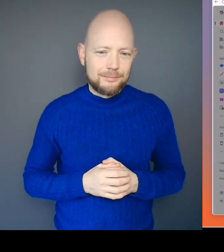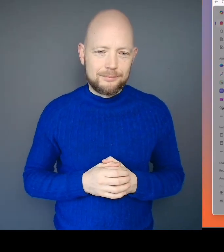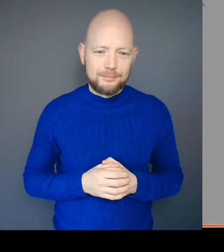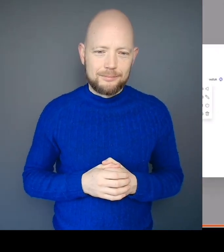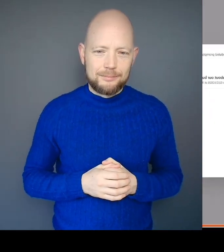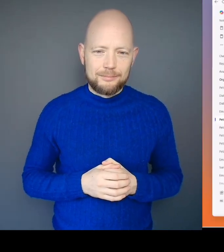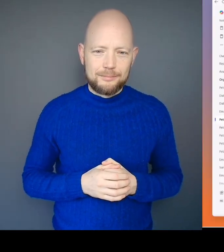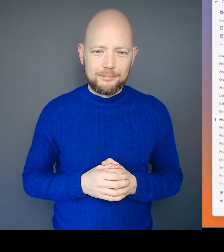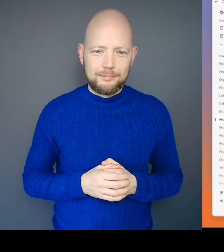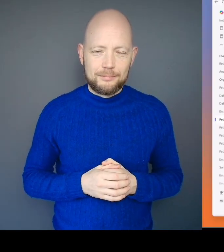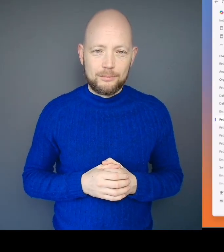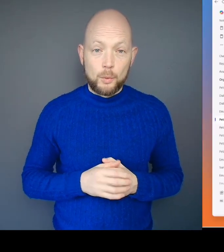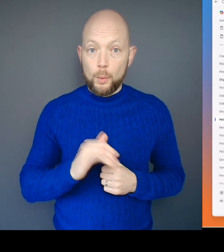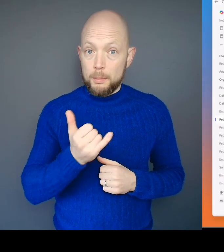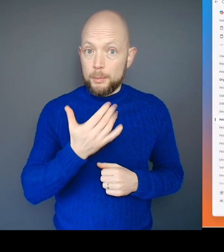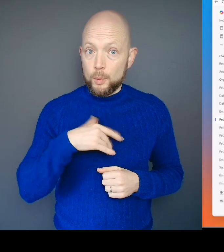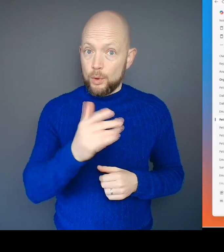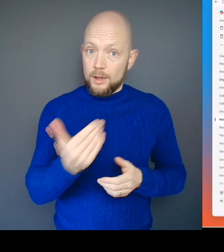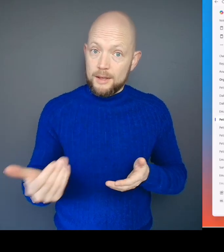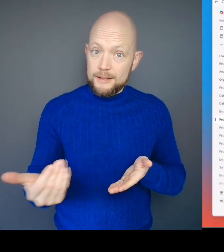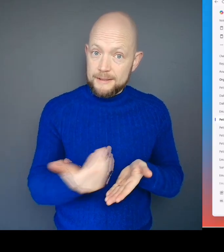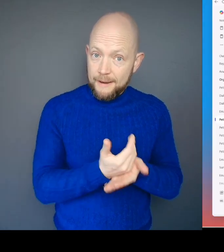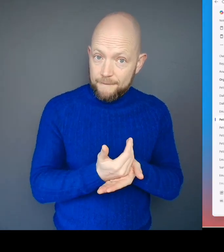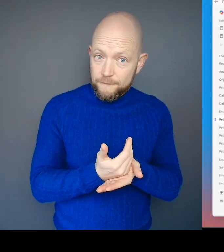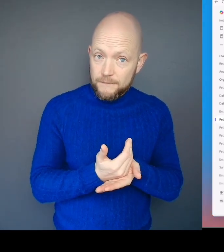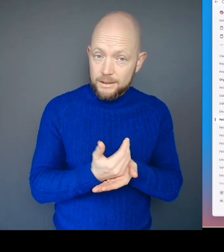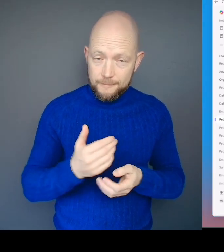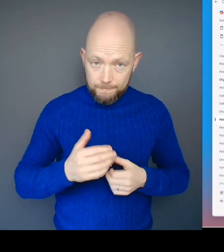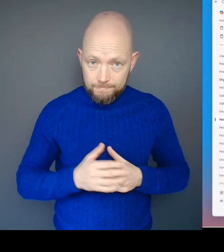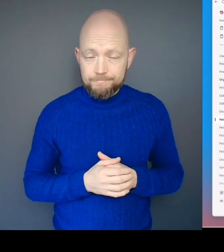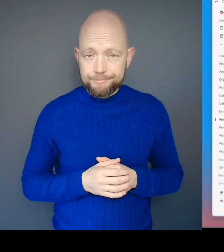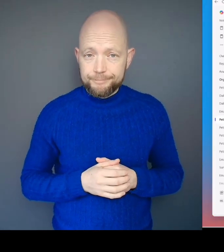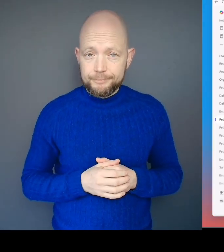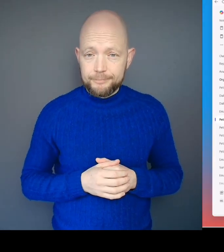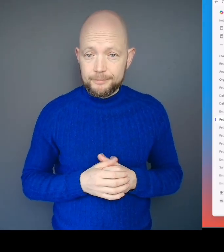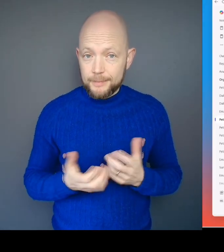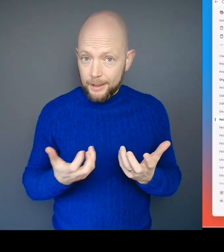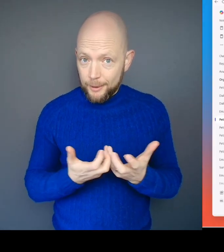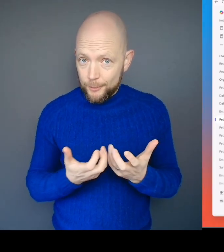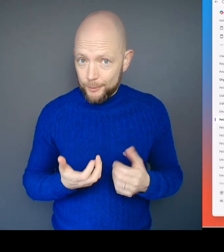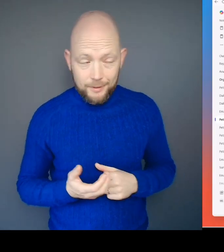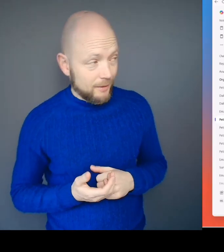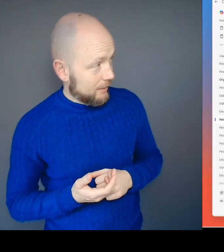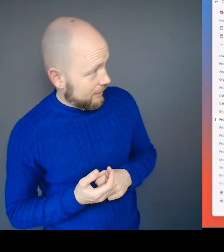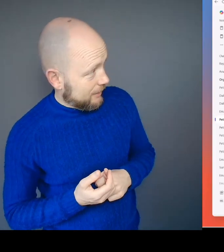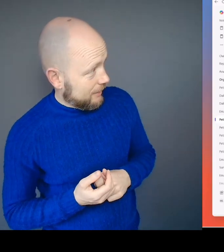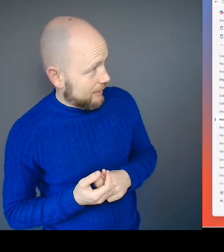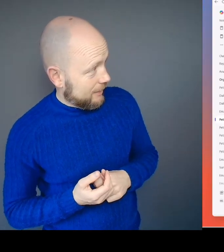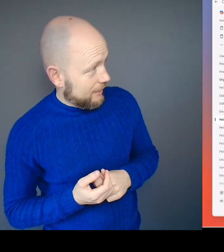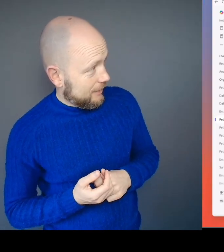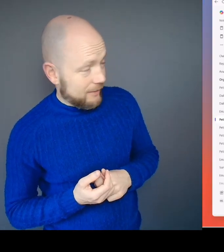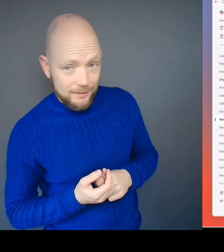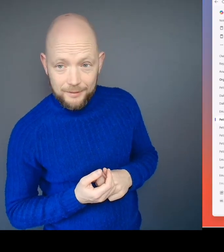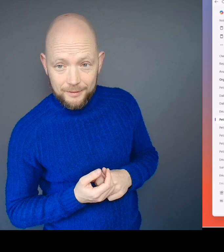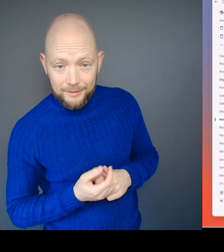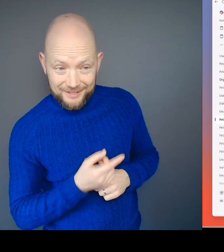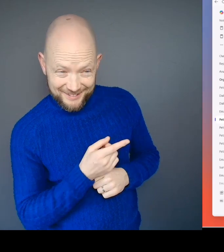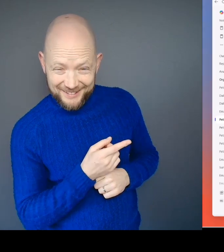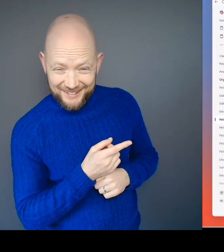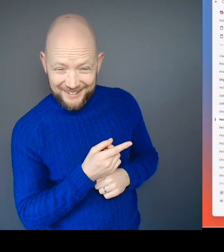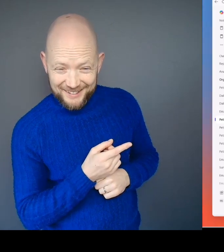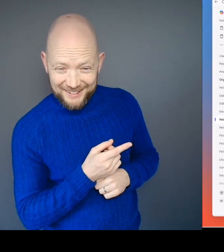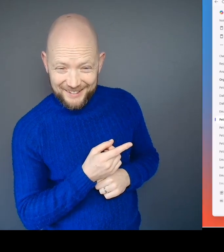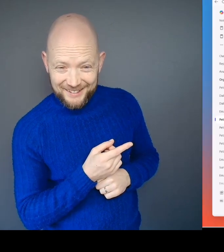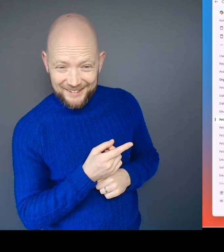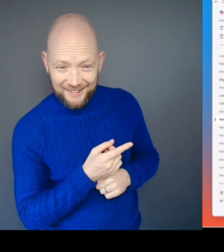it entirely. The other thing you might want to do is just save a prompt rather than running it on a schedule. So to do that, if you hover over a prompt